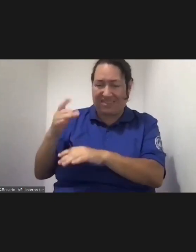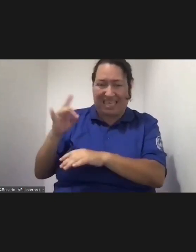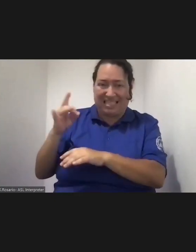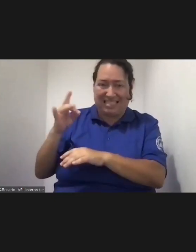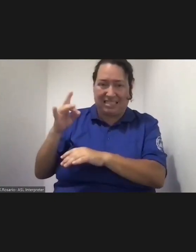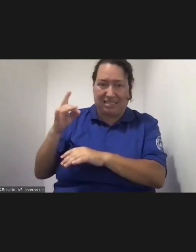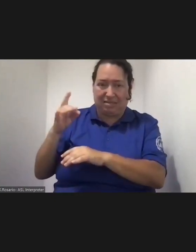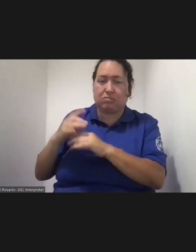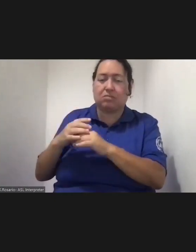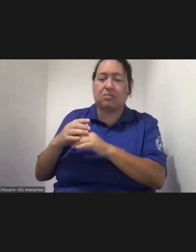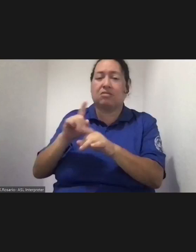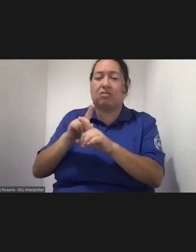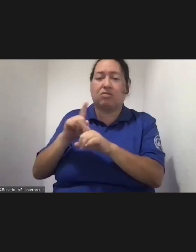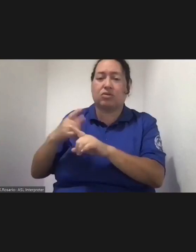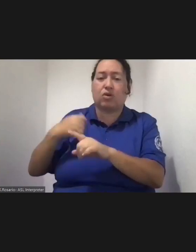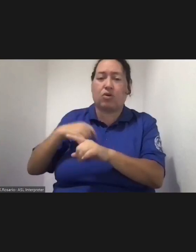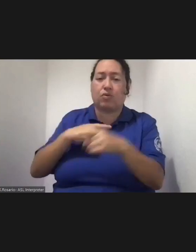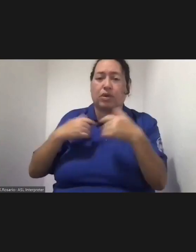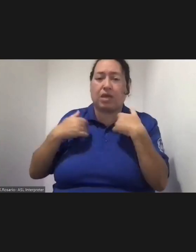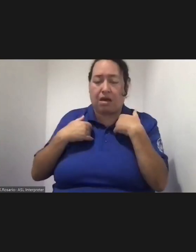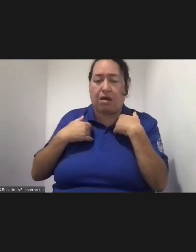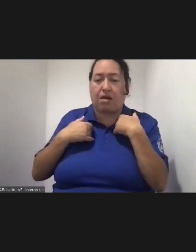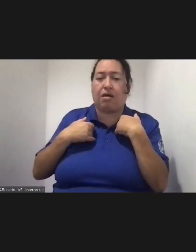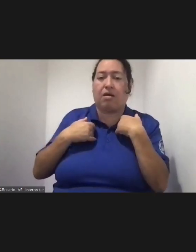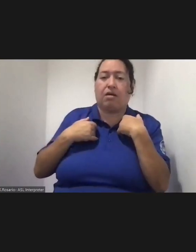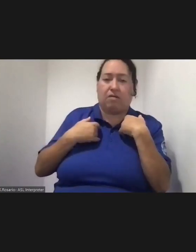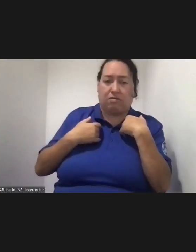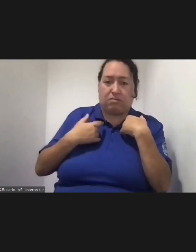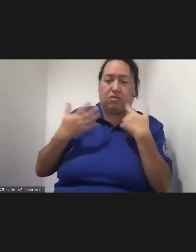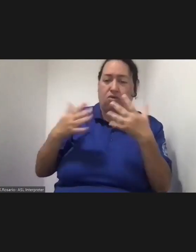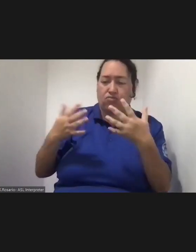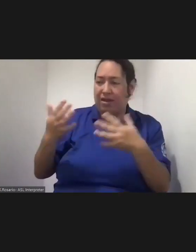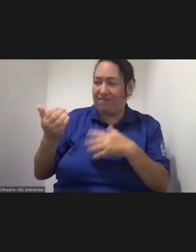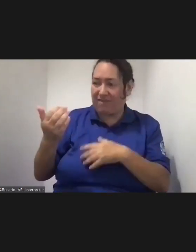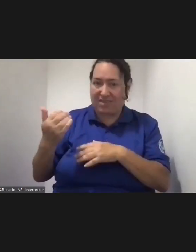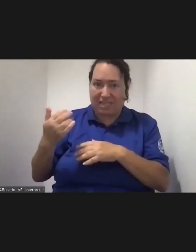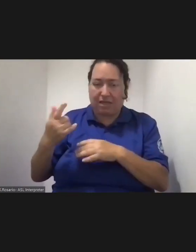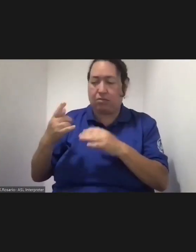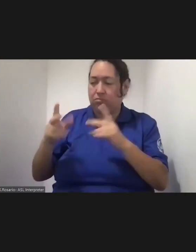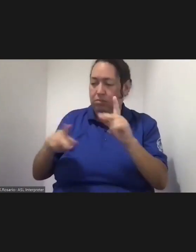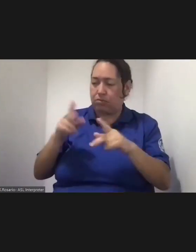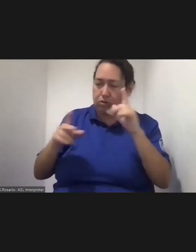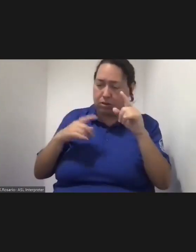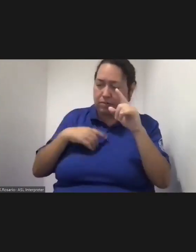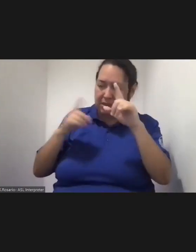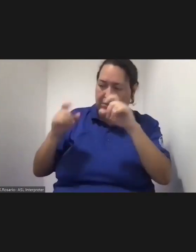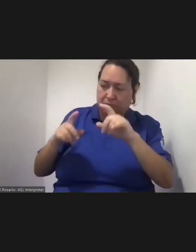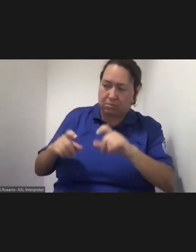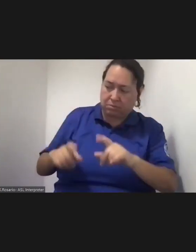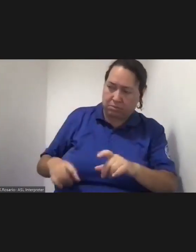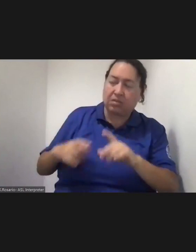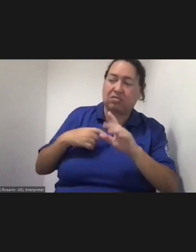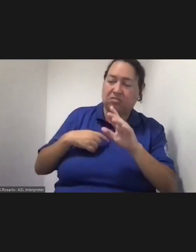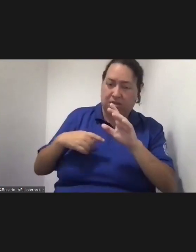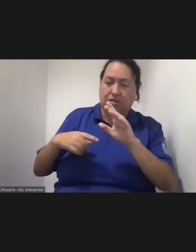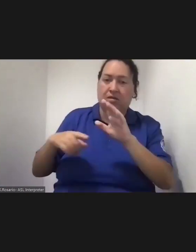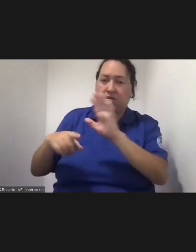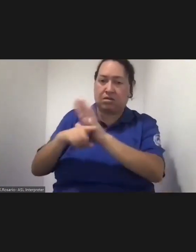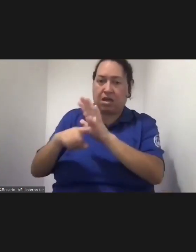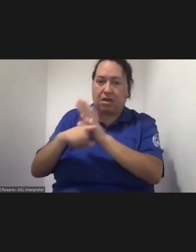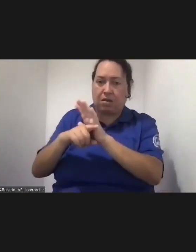We also have 15 community contacts that have been tested and they are negative, and they are currently quarantined by Public